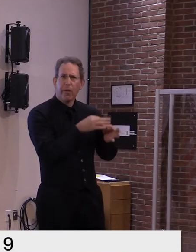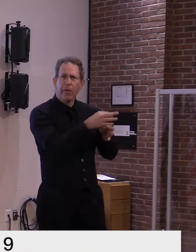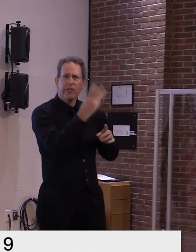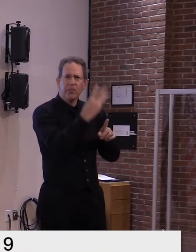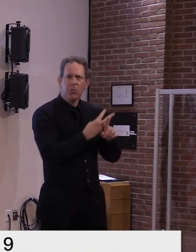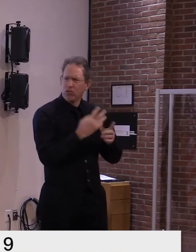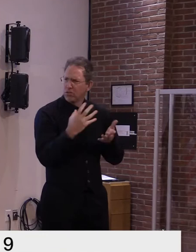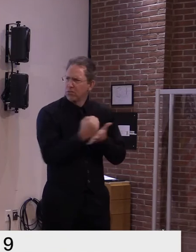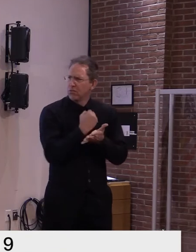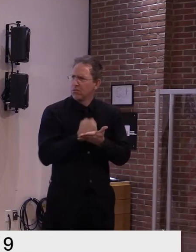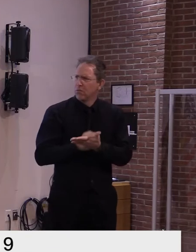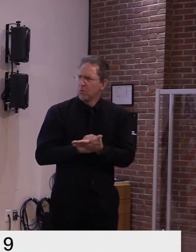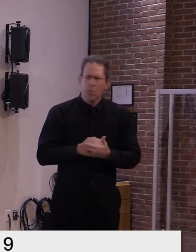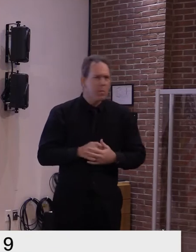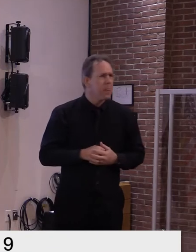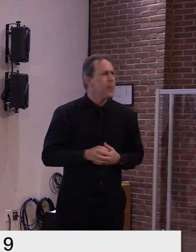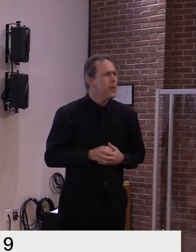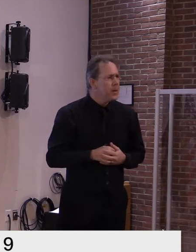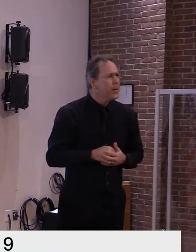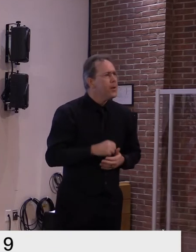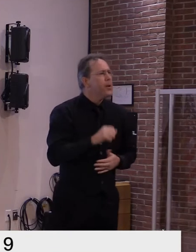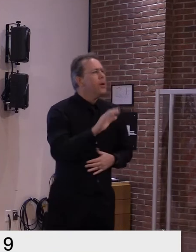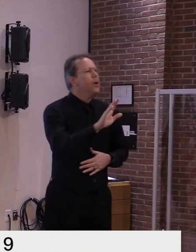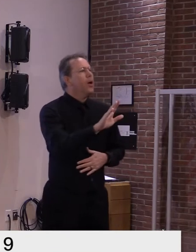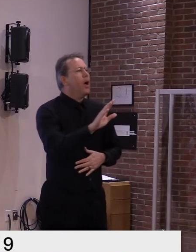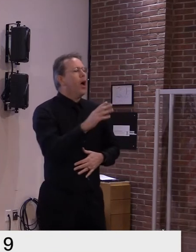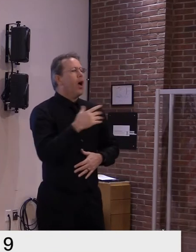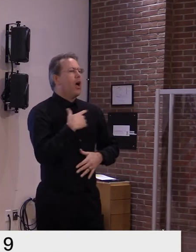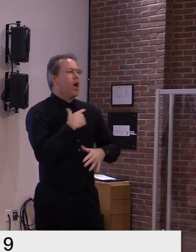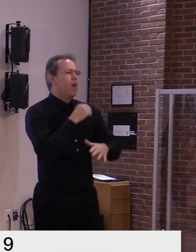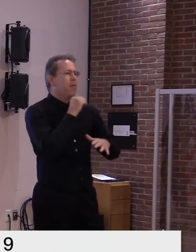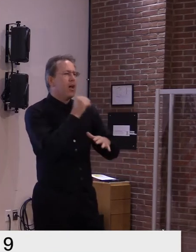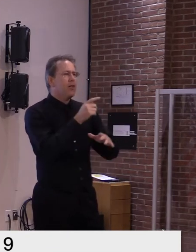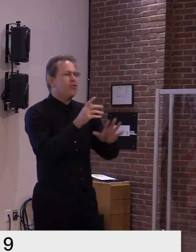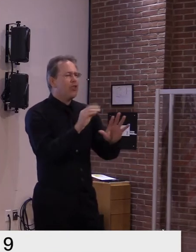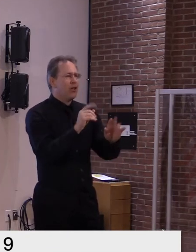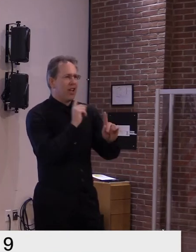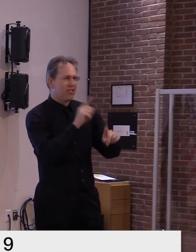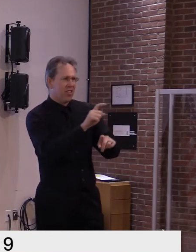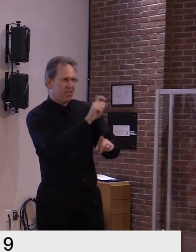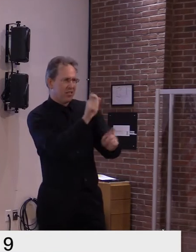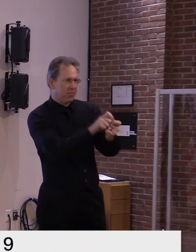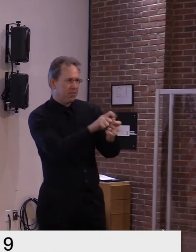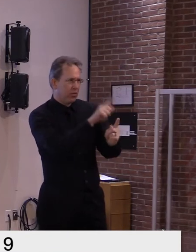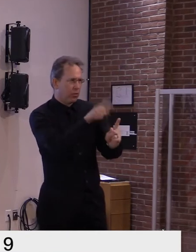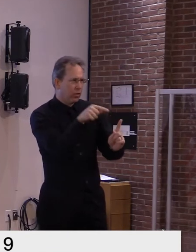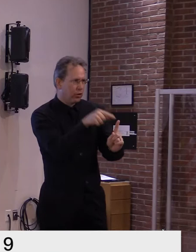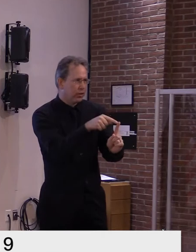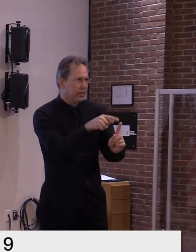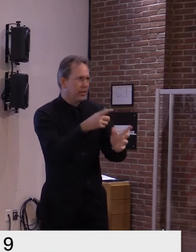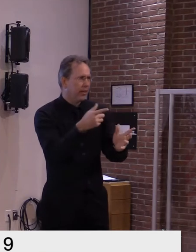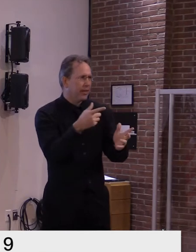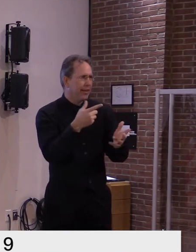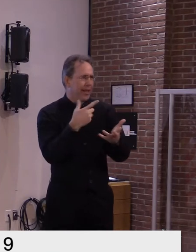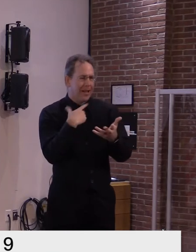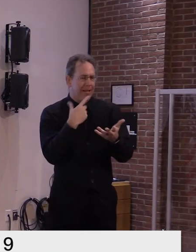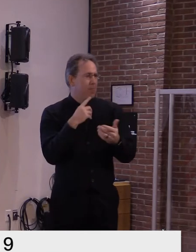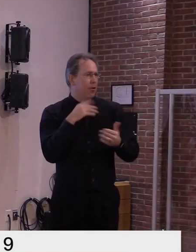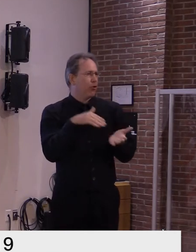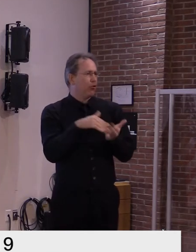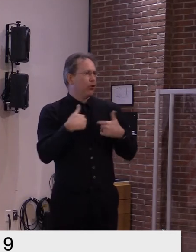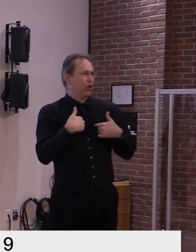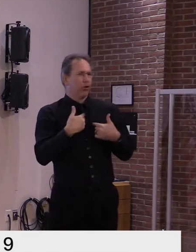I won't even hazard to give an answer on that, given my background is not medical. I'm probably going to ask Dr.